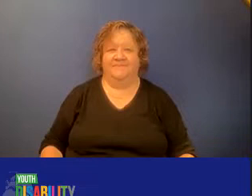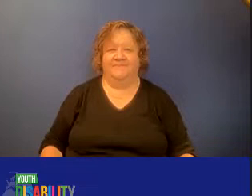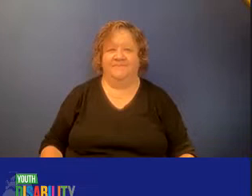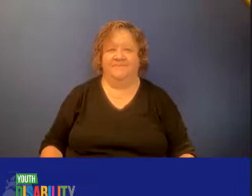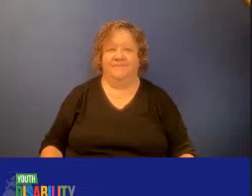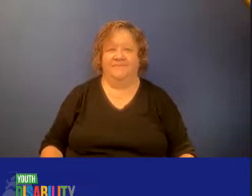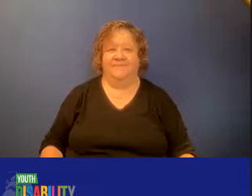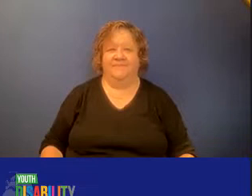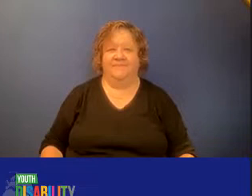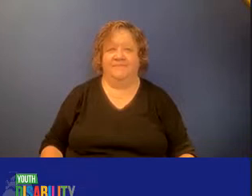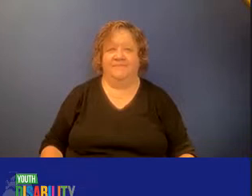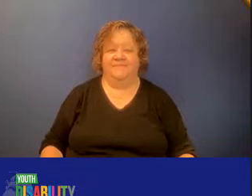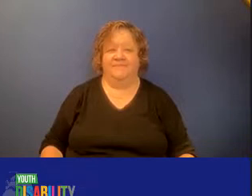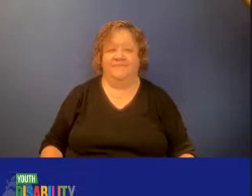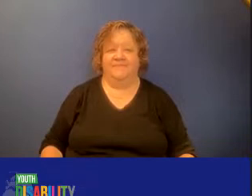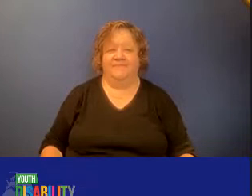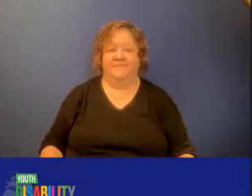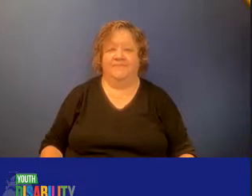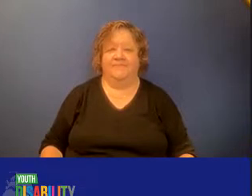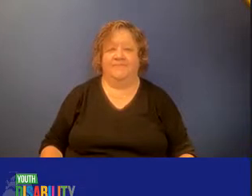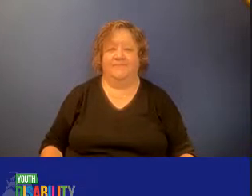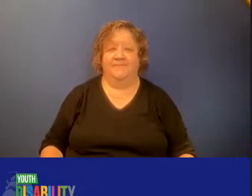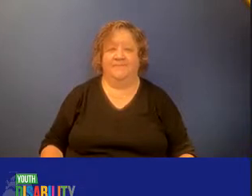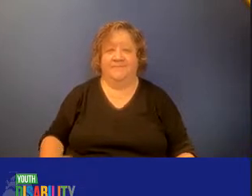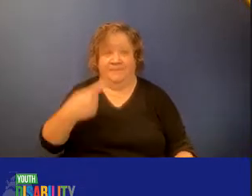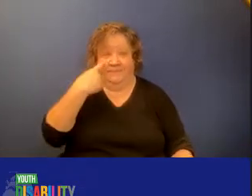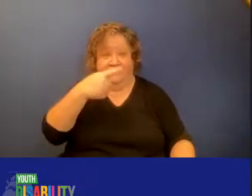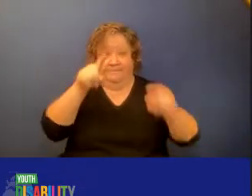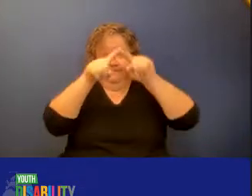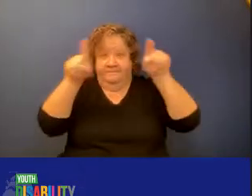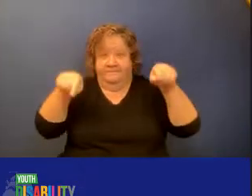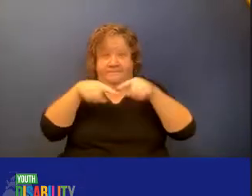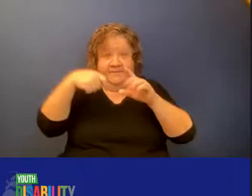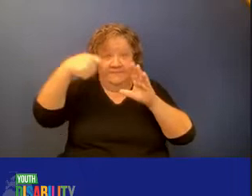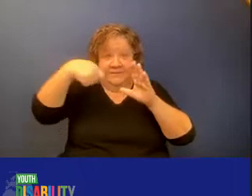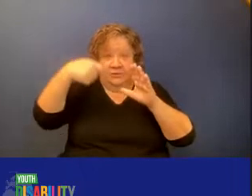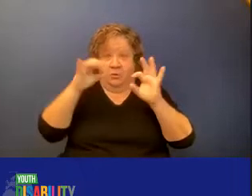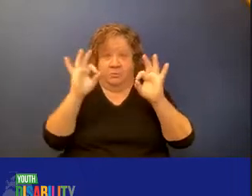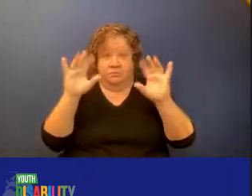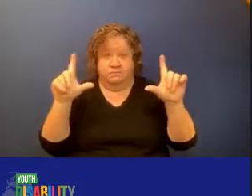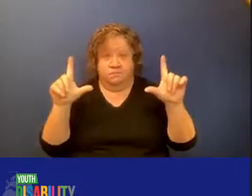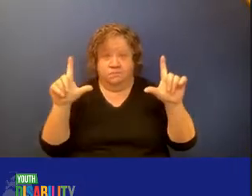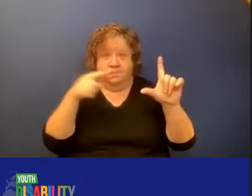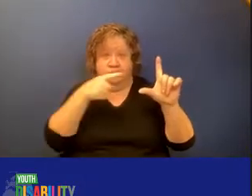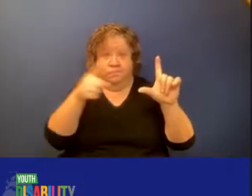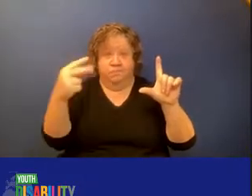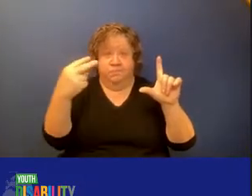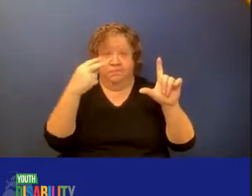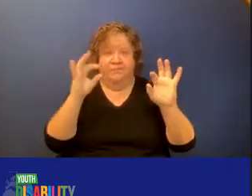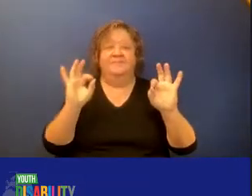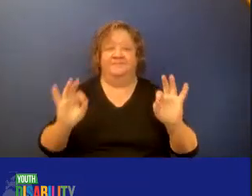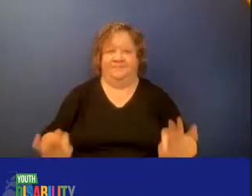Okay, everybody can see the screen. Give me the sign. Okay, thank you. A warm hello